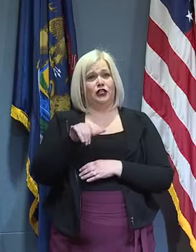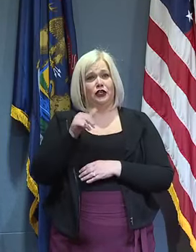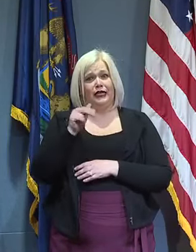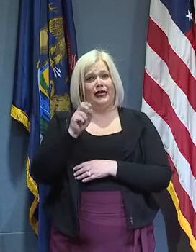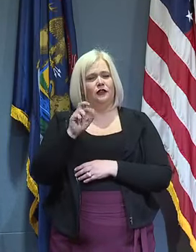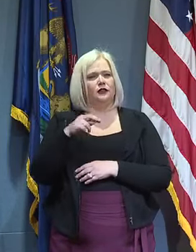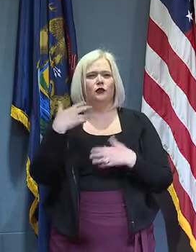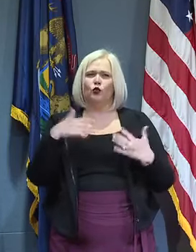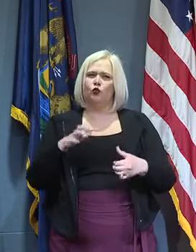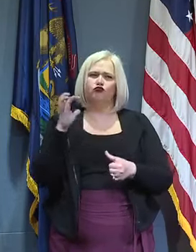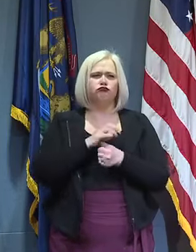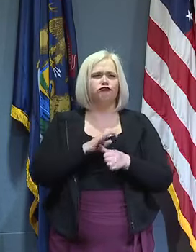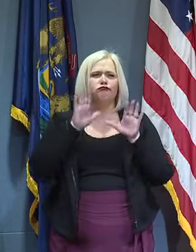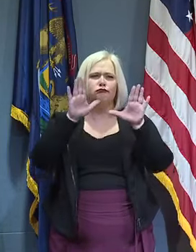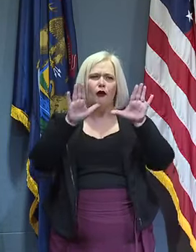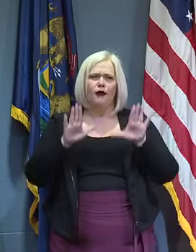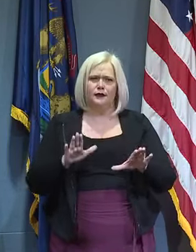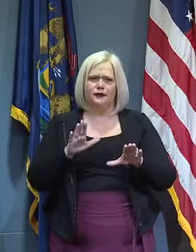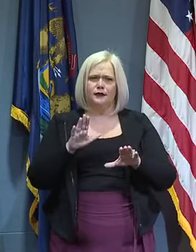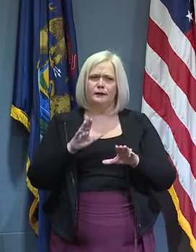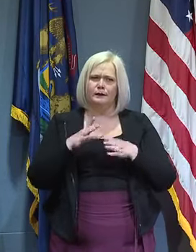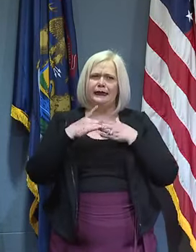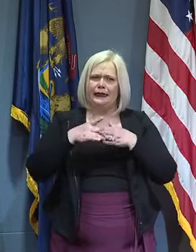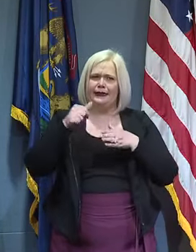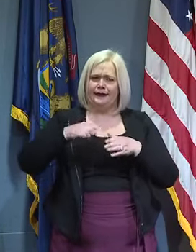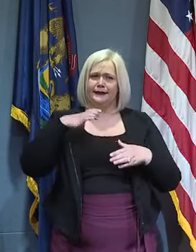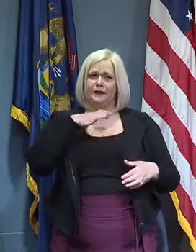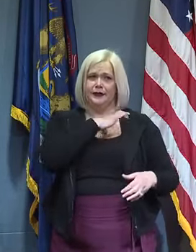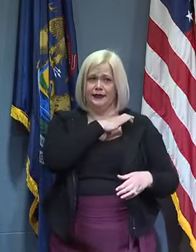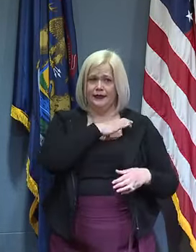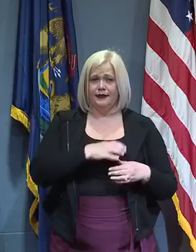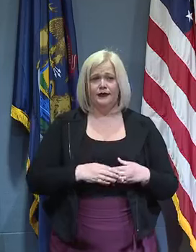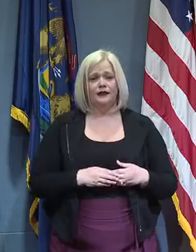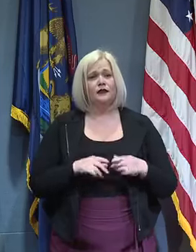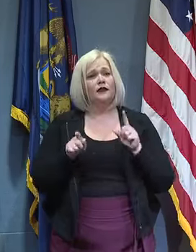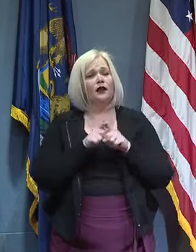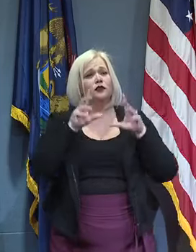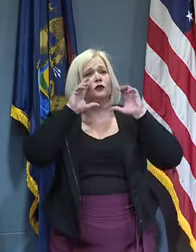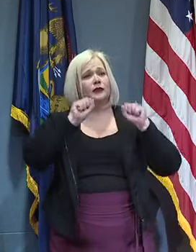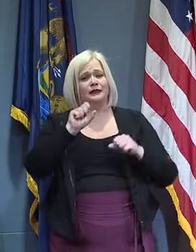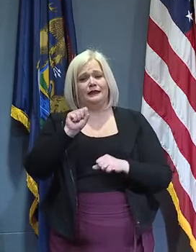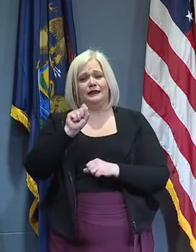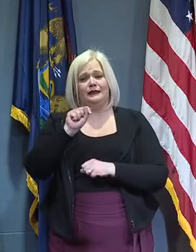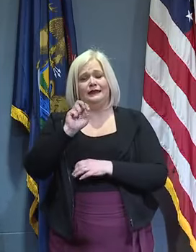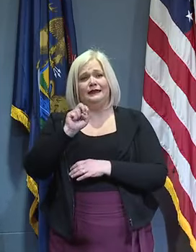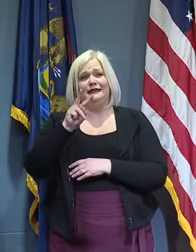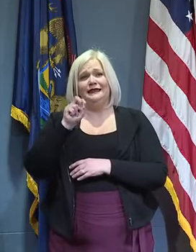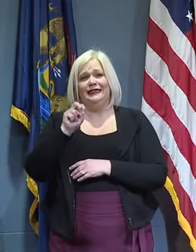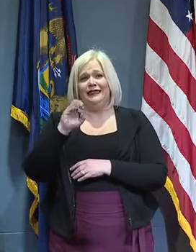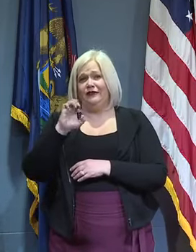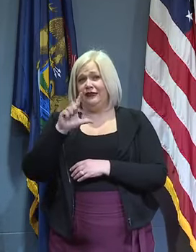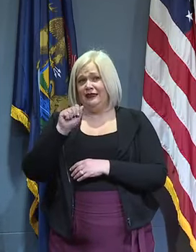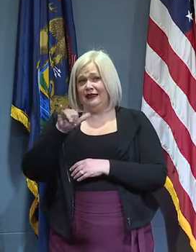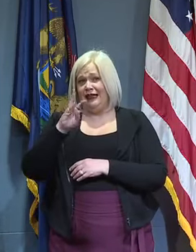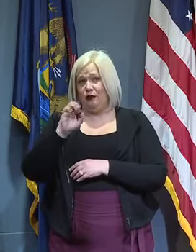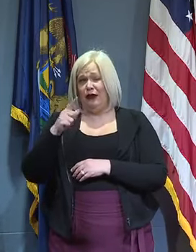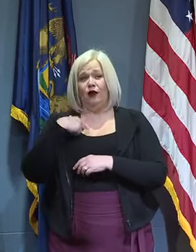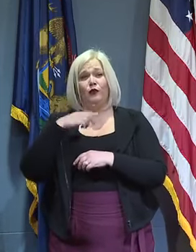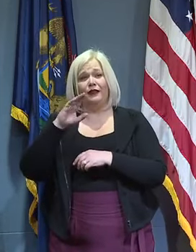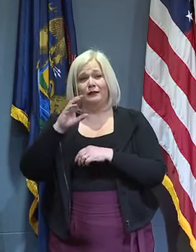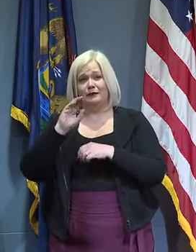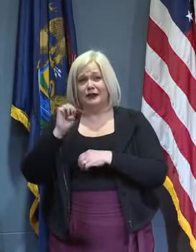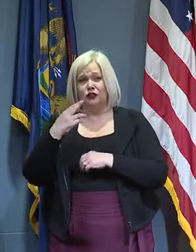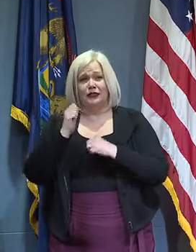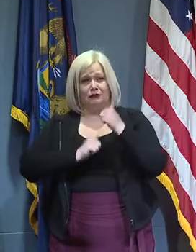job chairing this committee. I want to also thank President Steve Claywell with the Michigan Building and Construction Trades